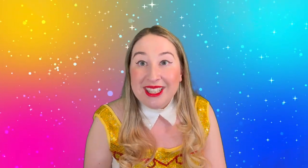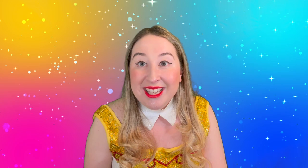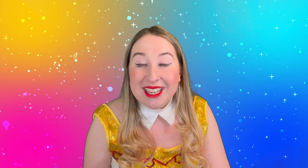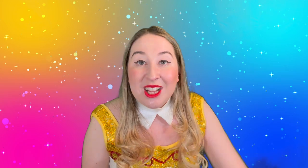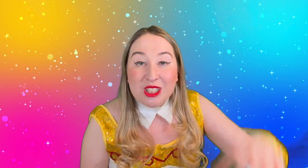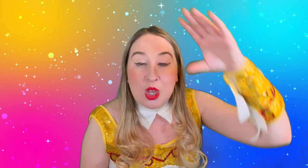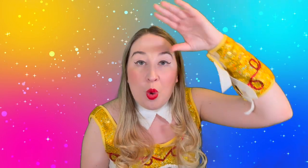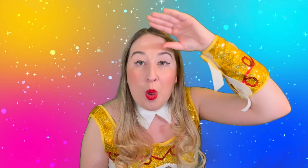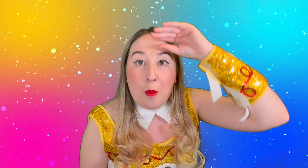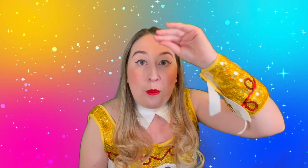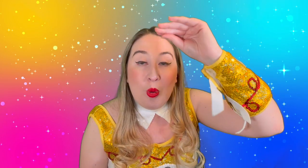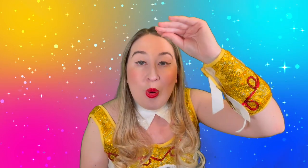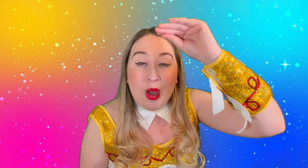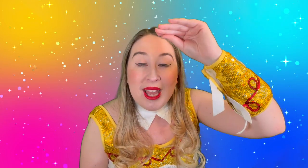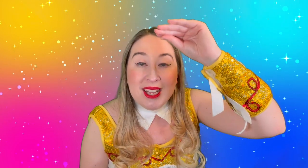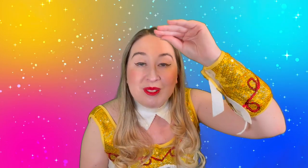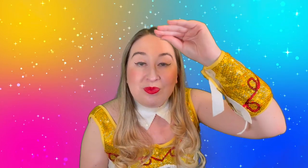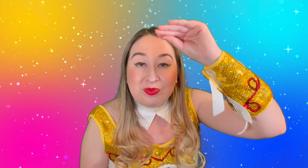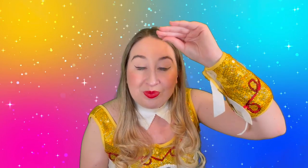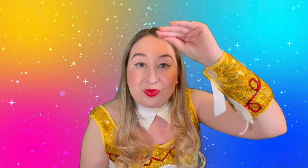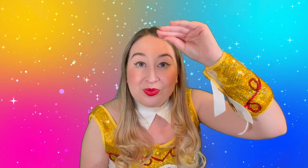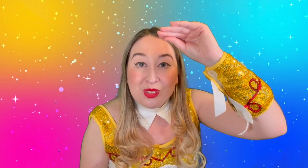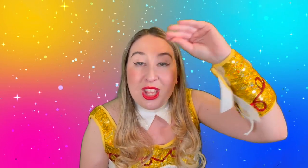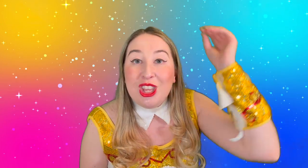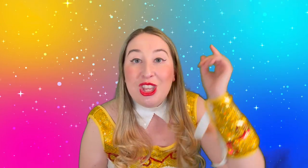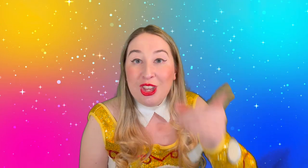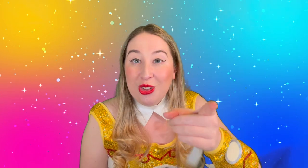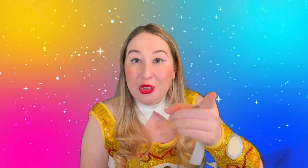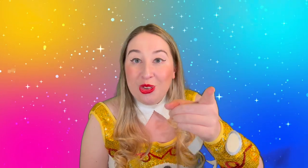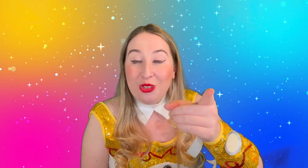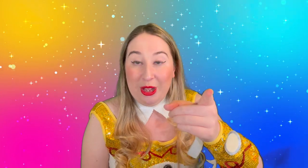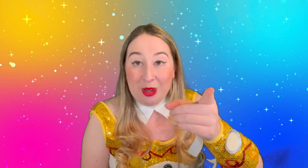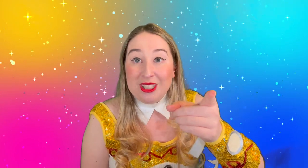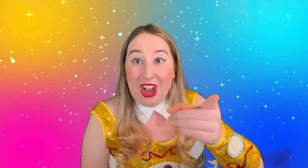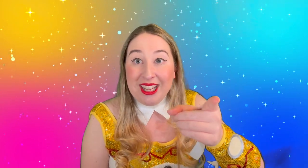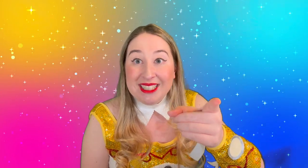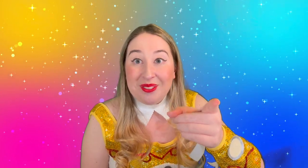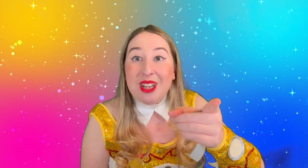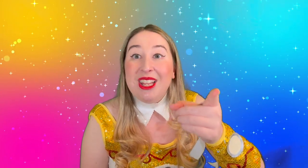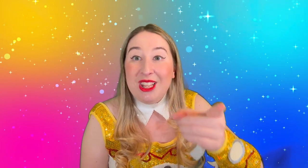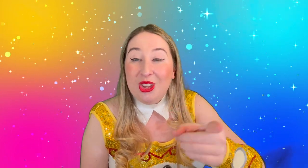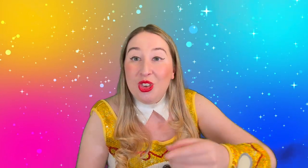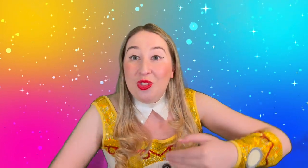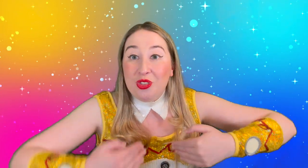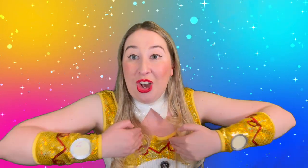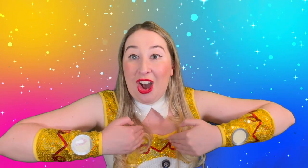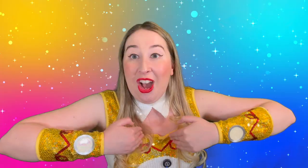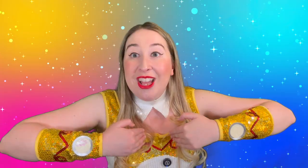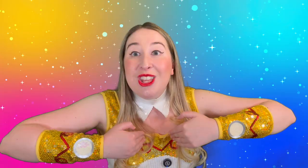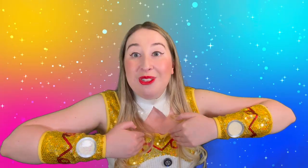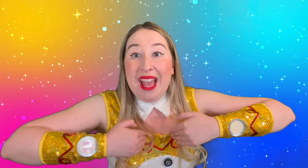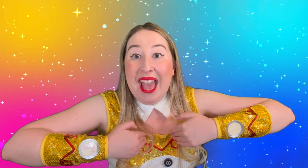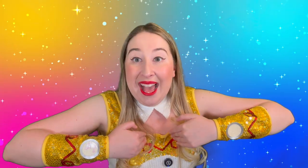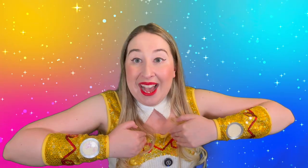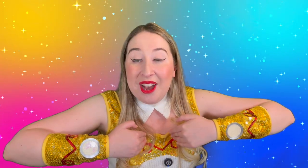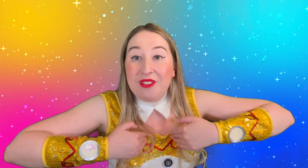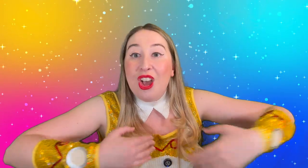good. So boy, you, like we're talking to someone, you have